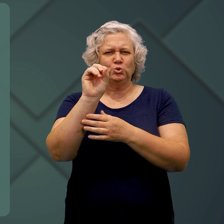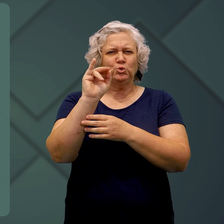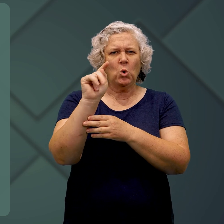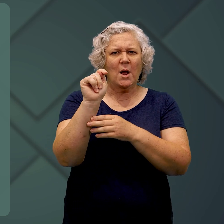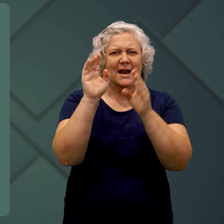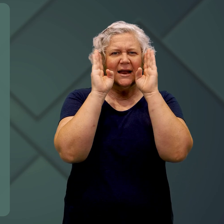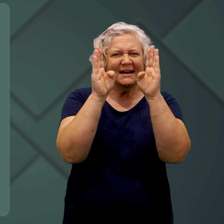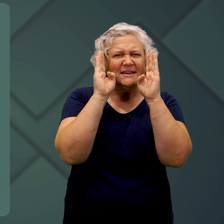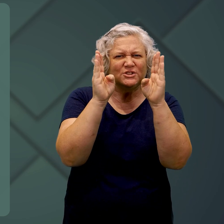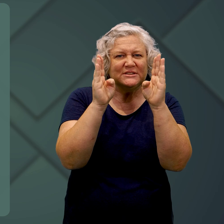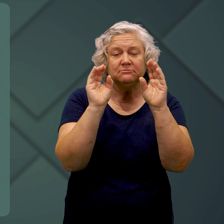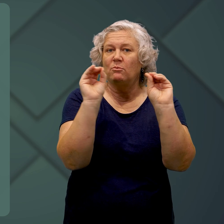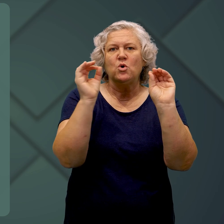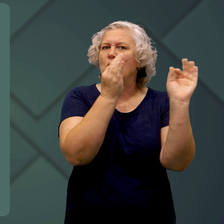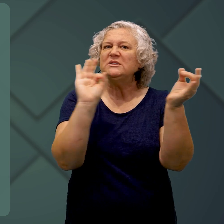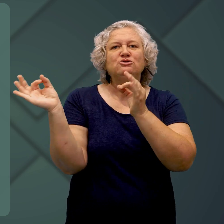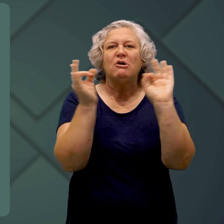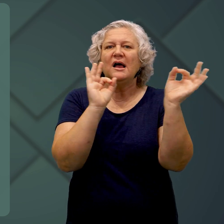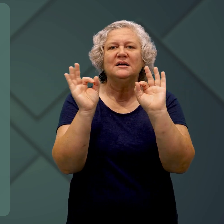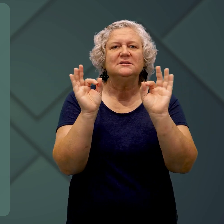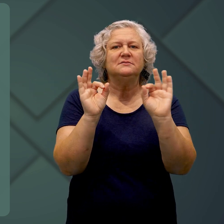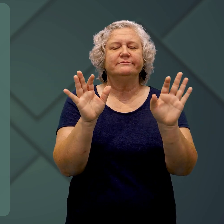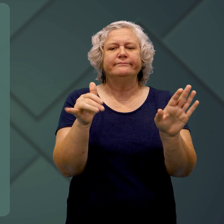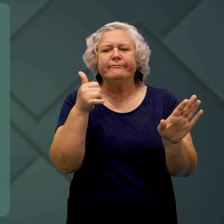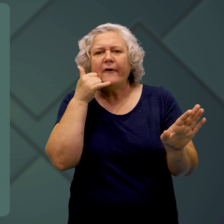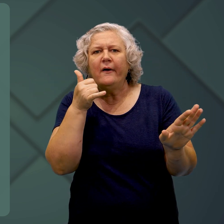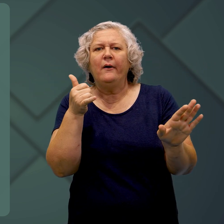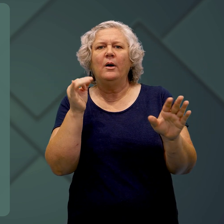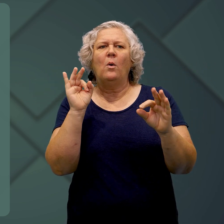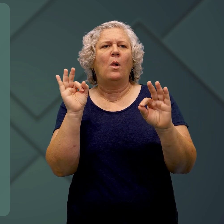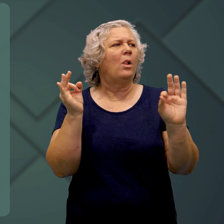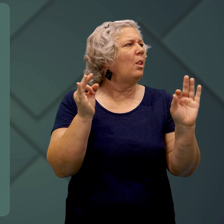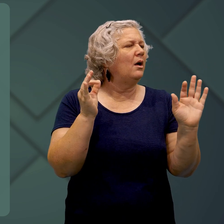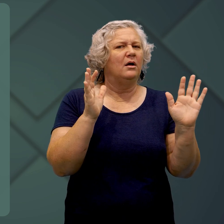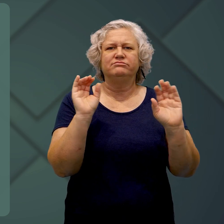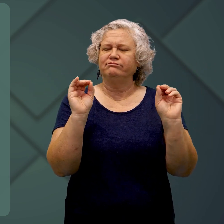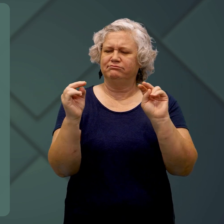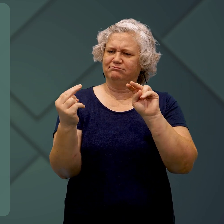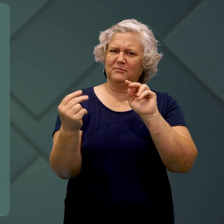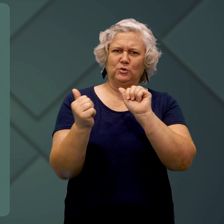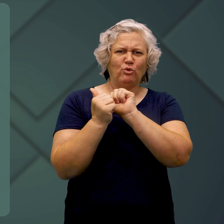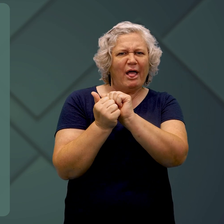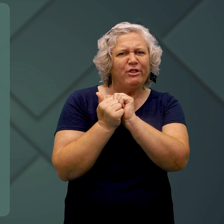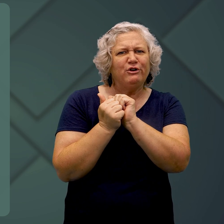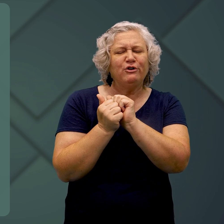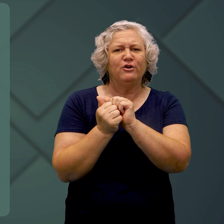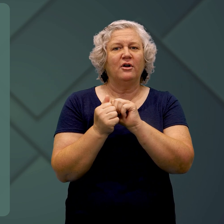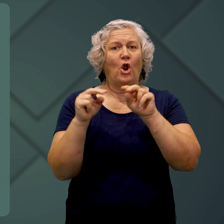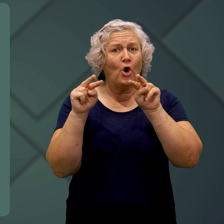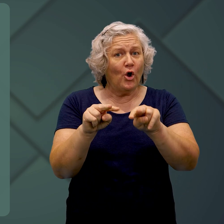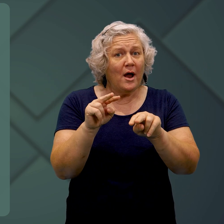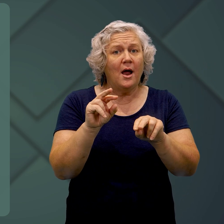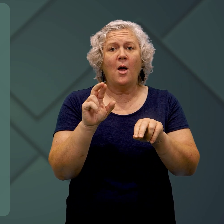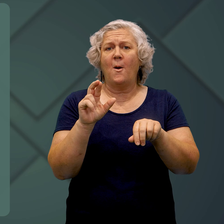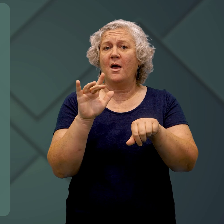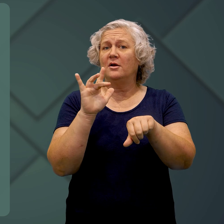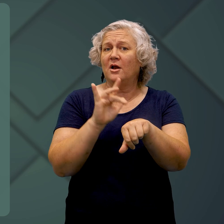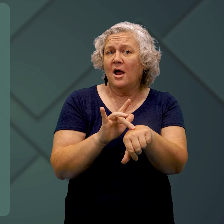Having joint attention, with nothing to distract you, no phones or anything, just being engaged with one another. That could be through